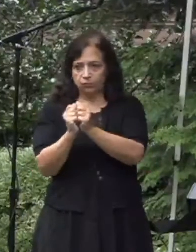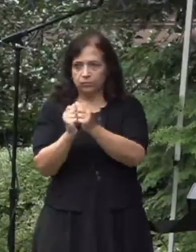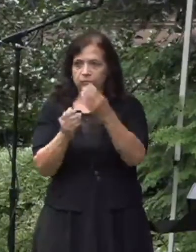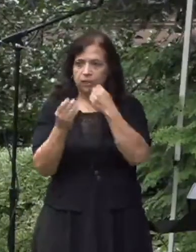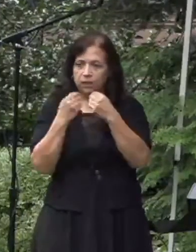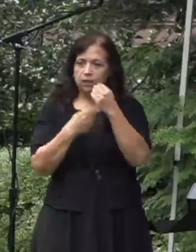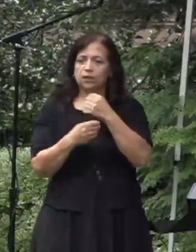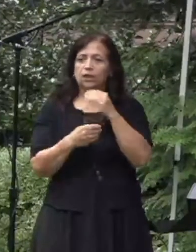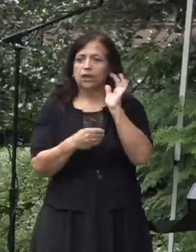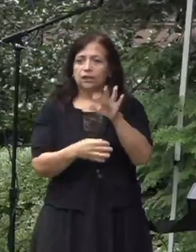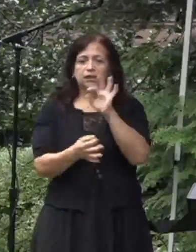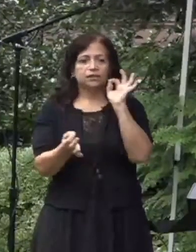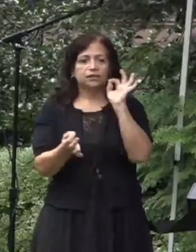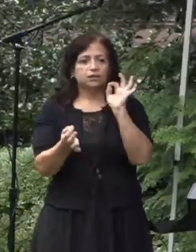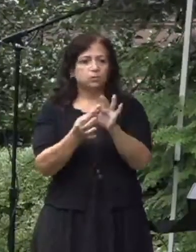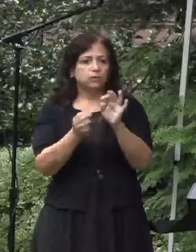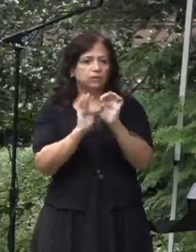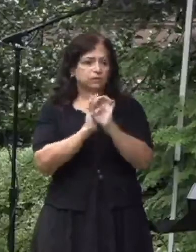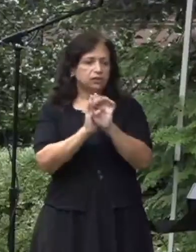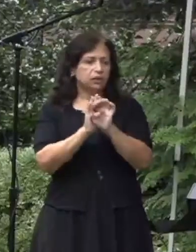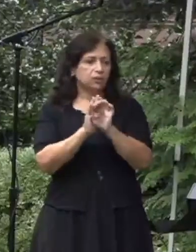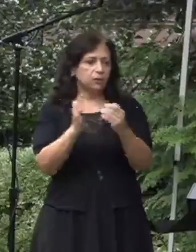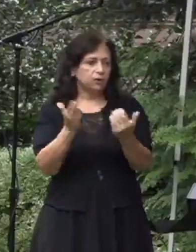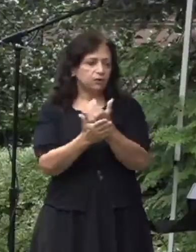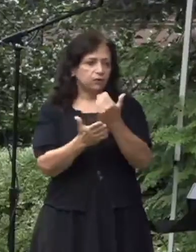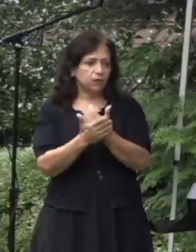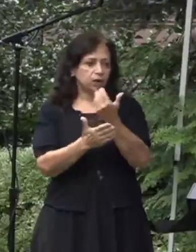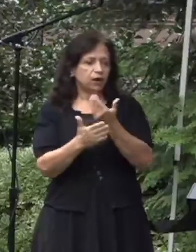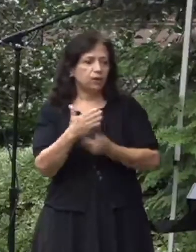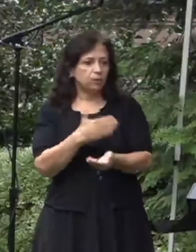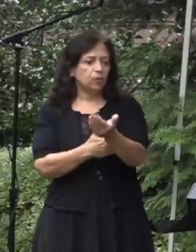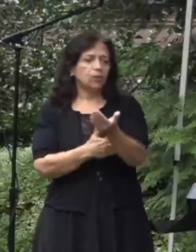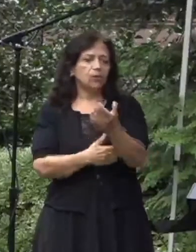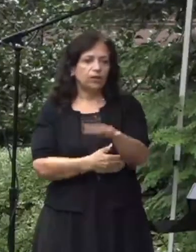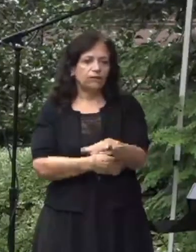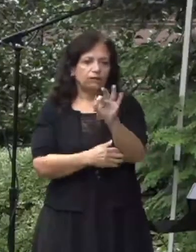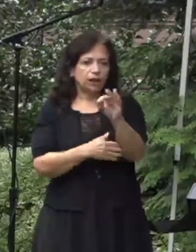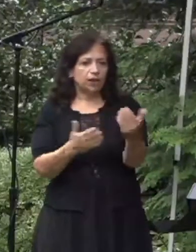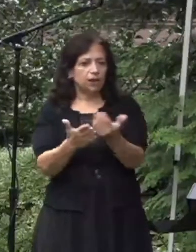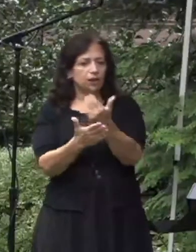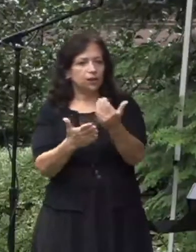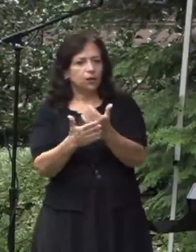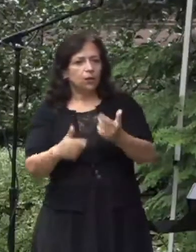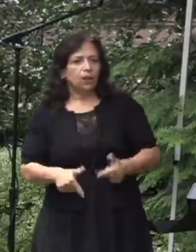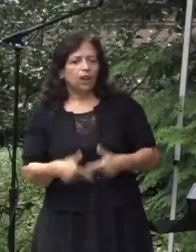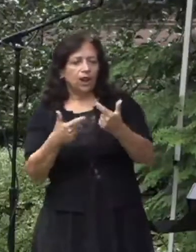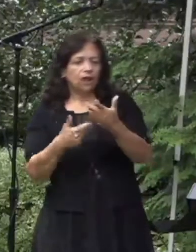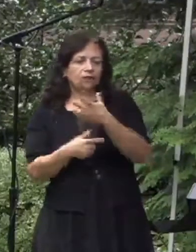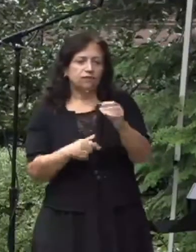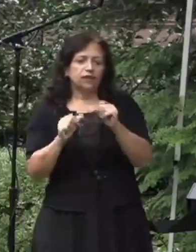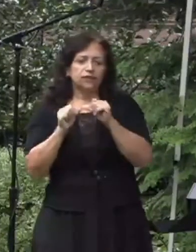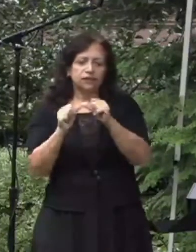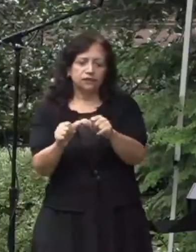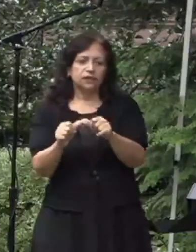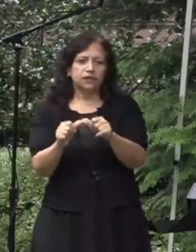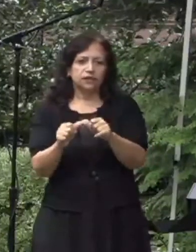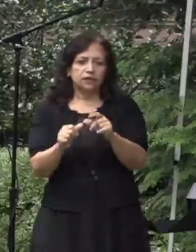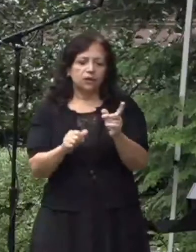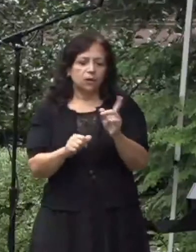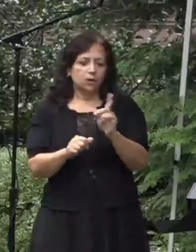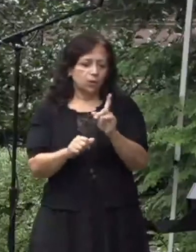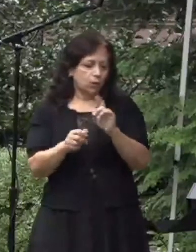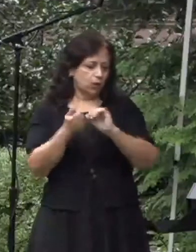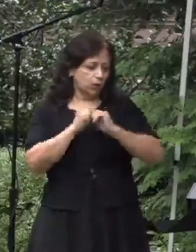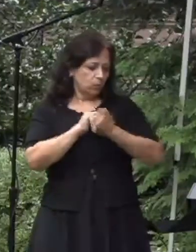the perfect example of rebirth and finding new life and sustenance where